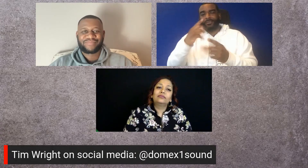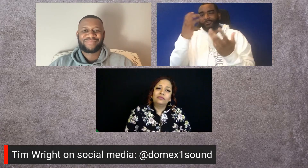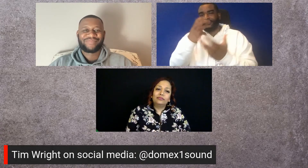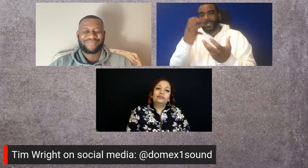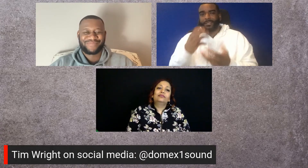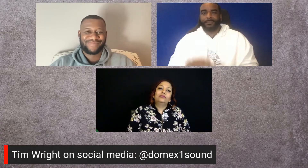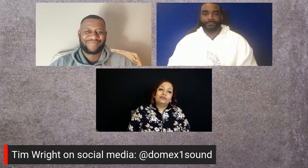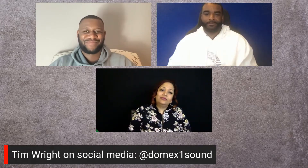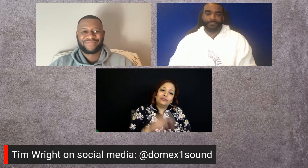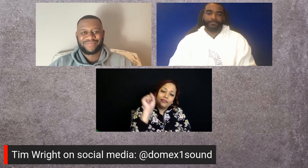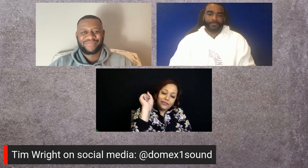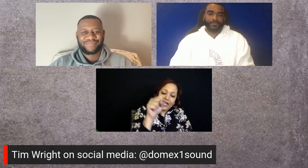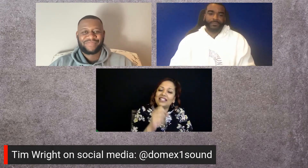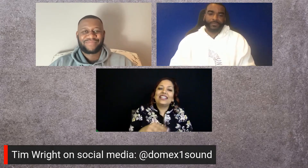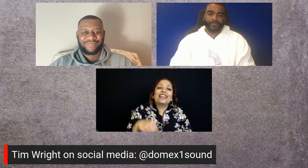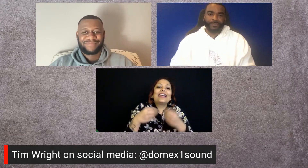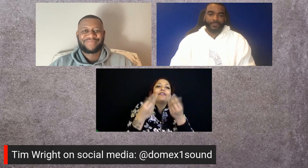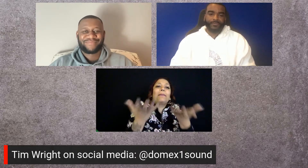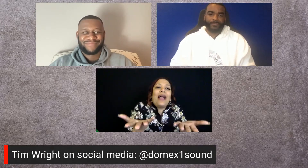Yes.